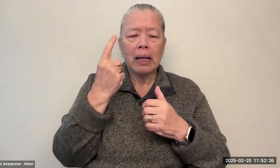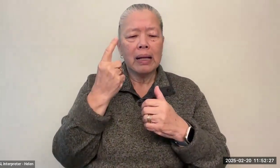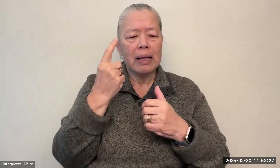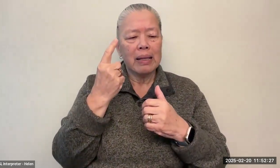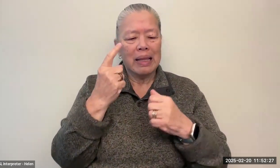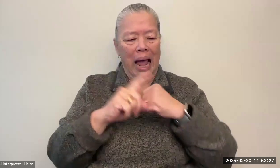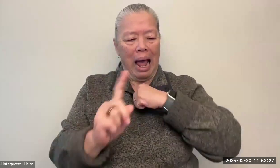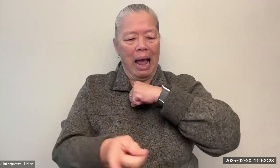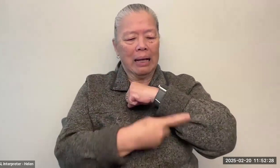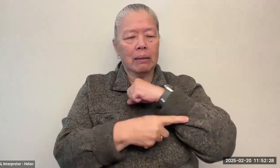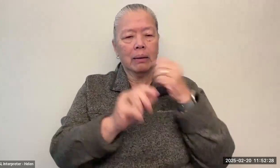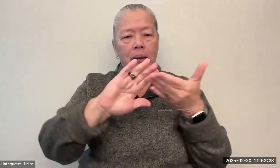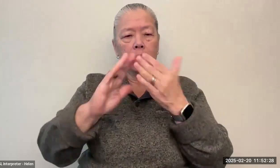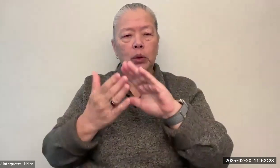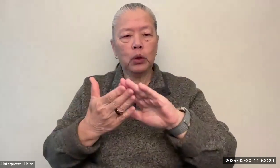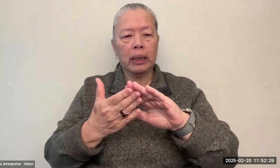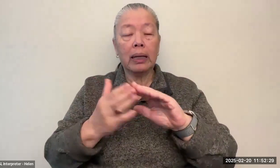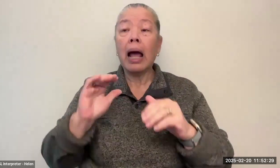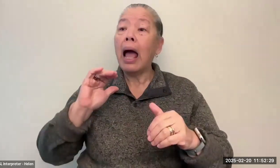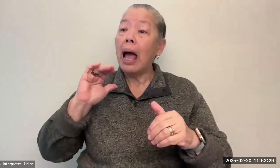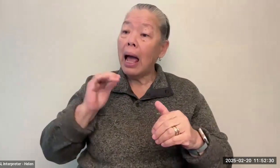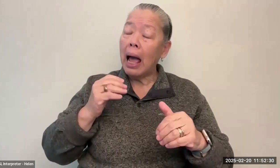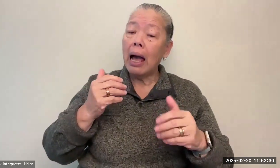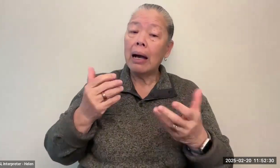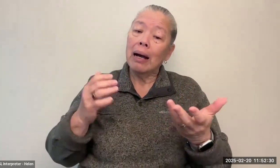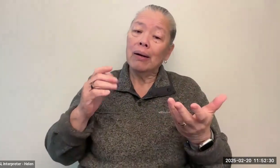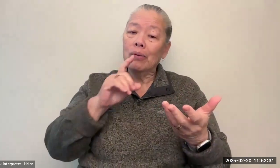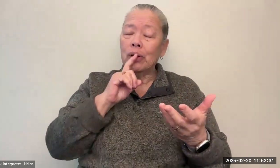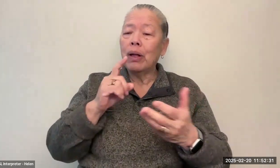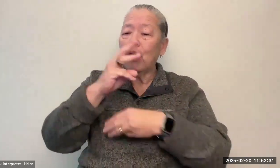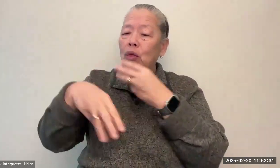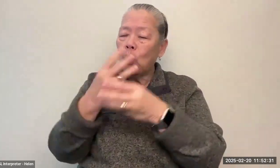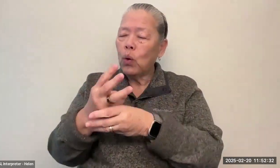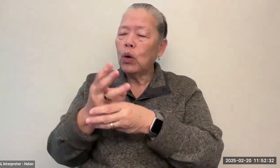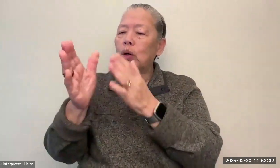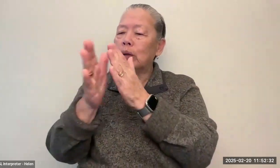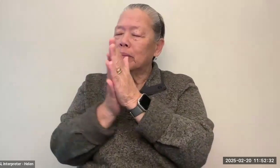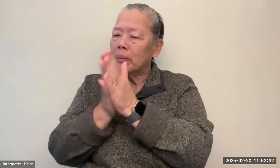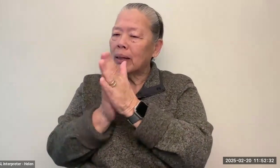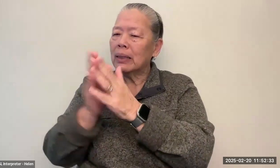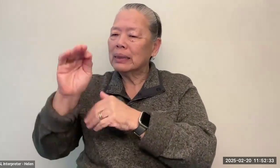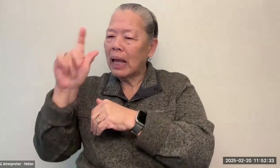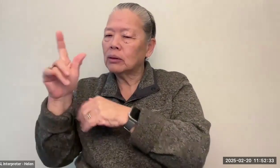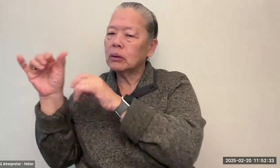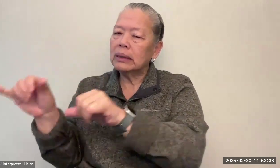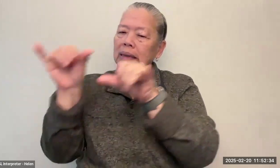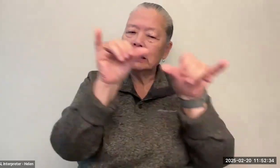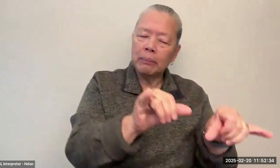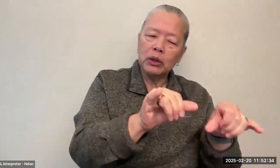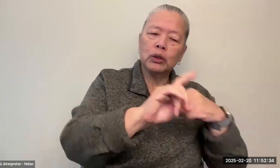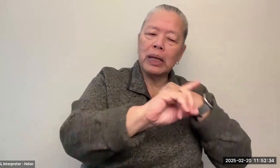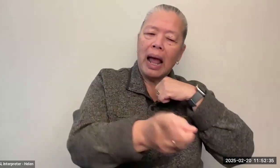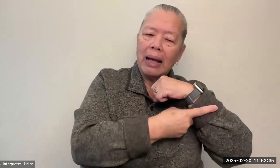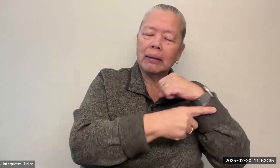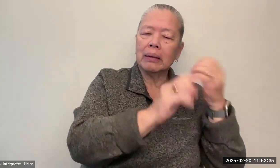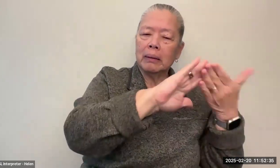Communion. Our equivalent of the Anglican Communion is the World Methodist Council. The World Methodist Council is made